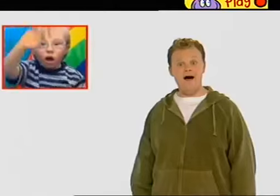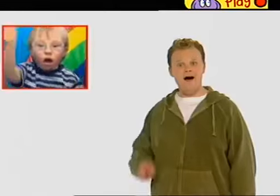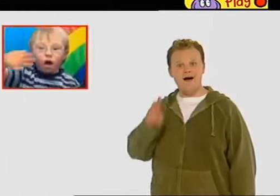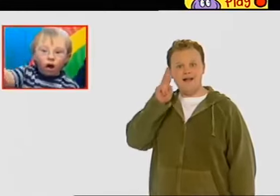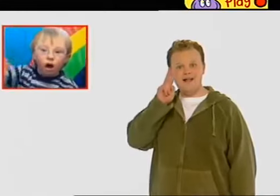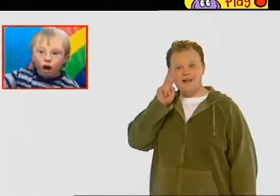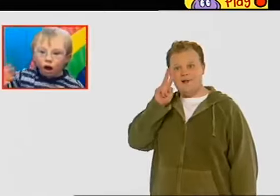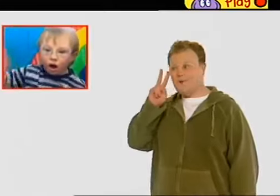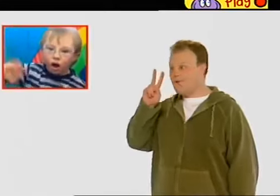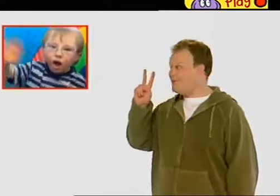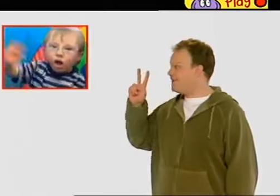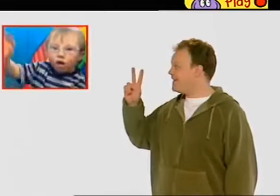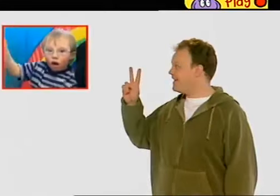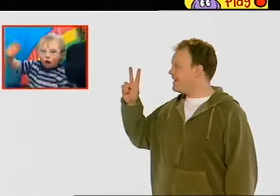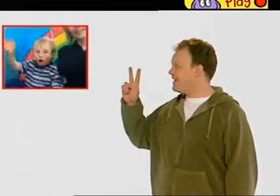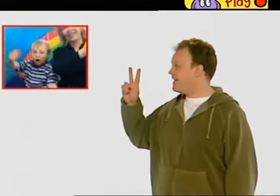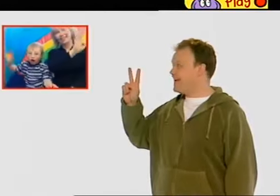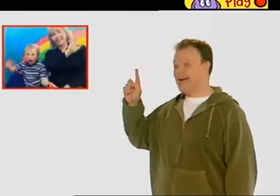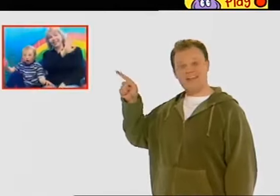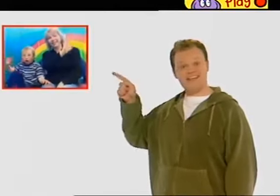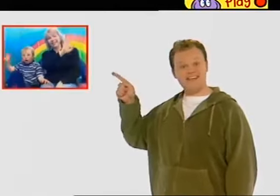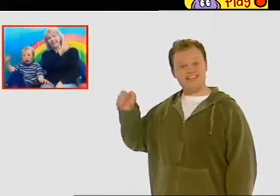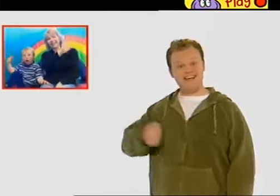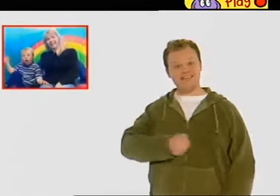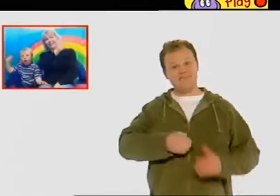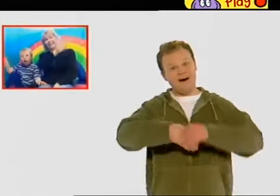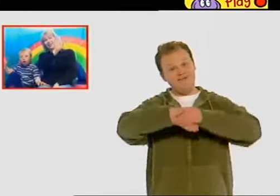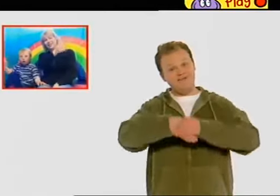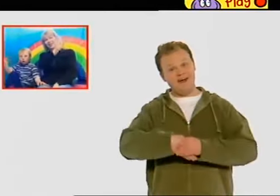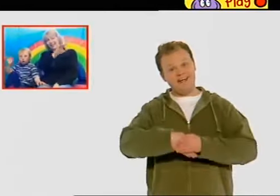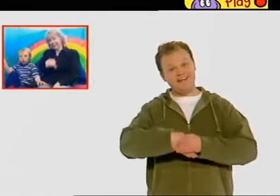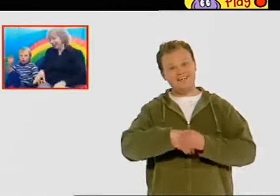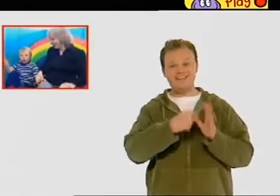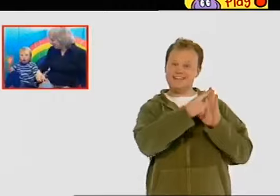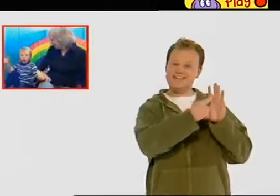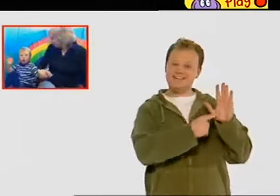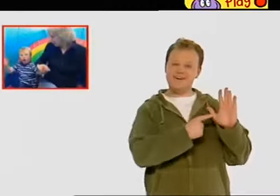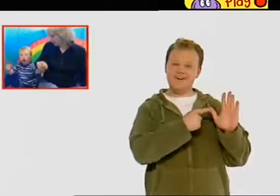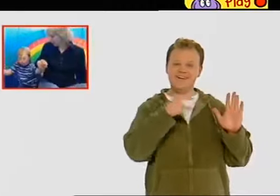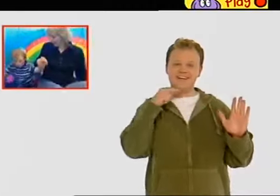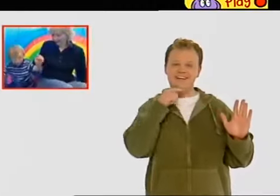Ah, look. This is my friend, John.